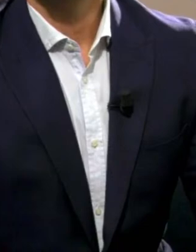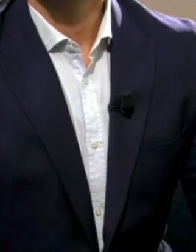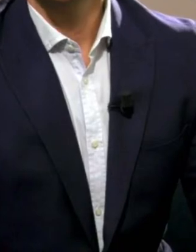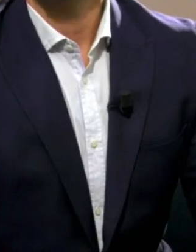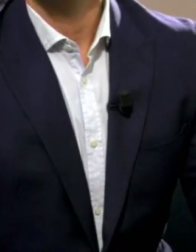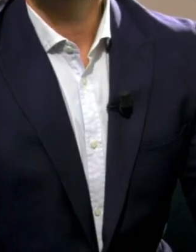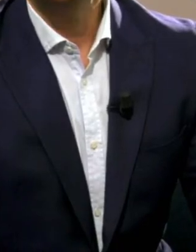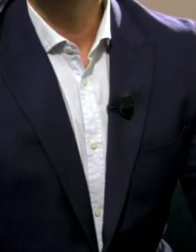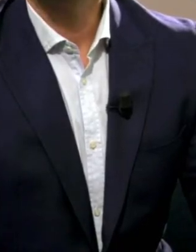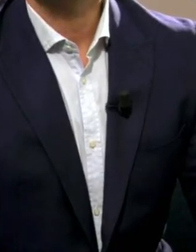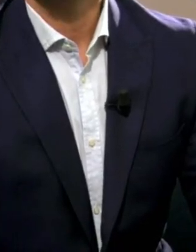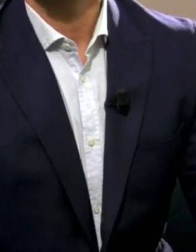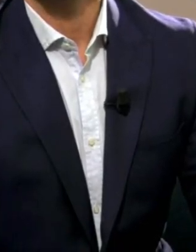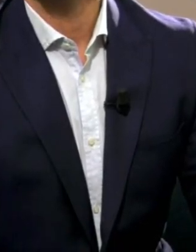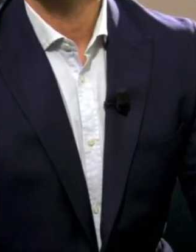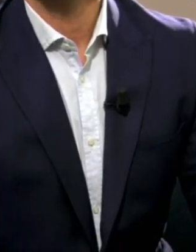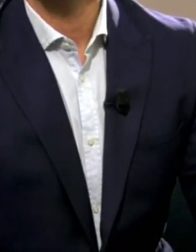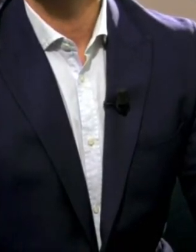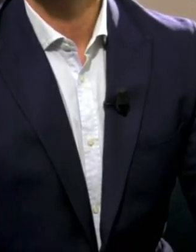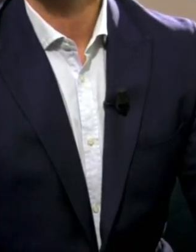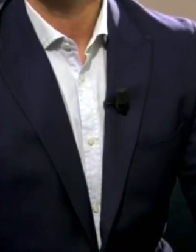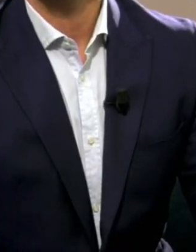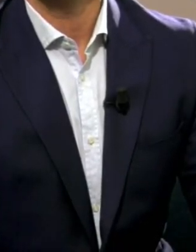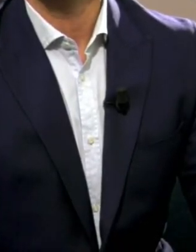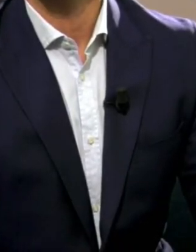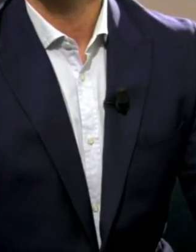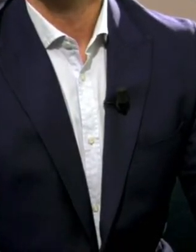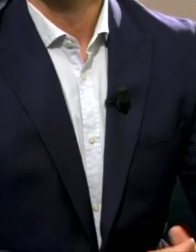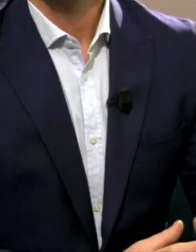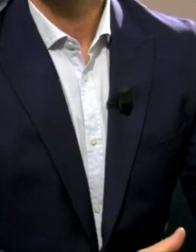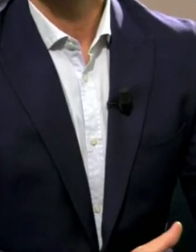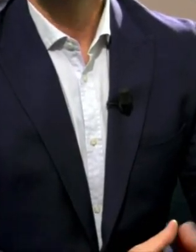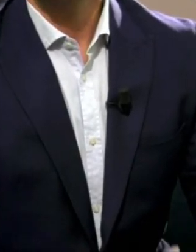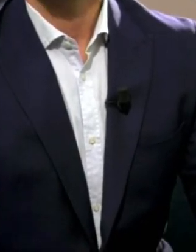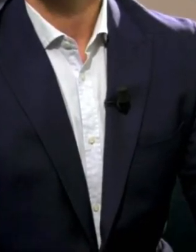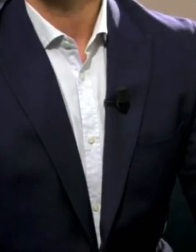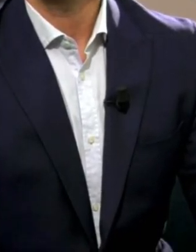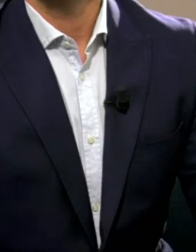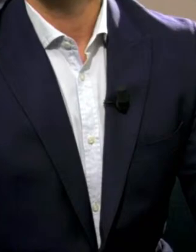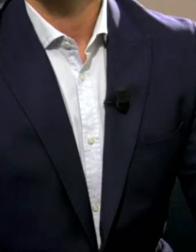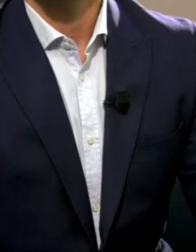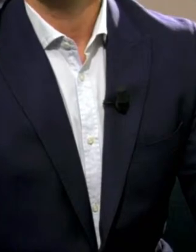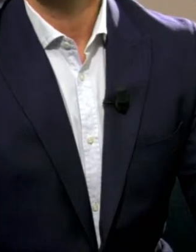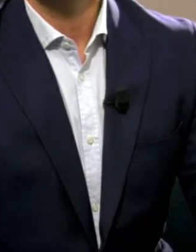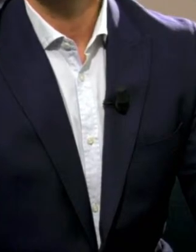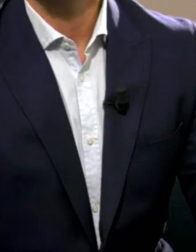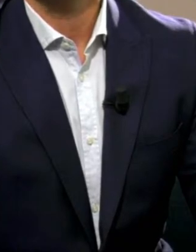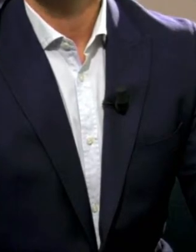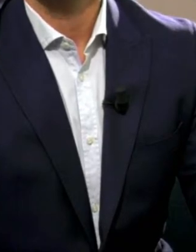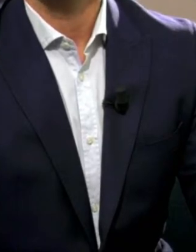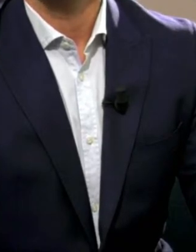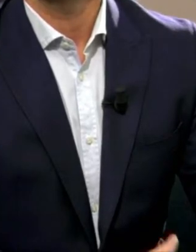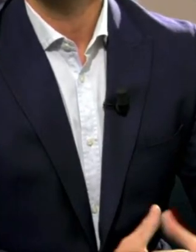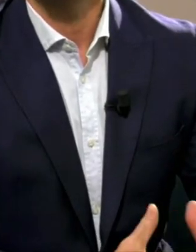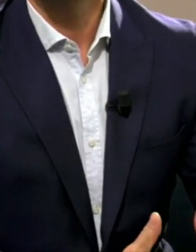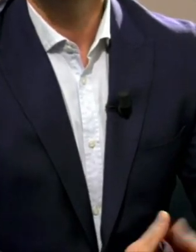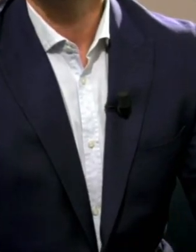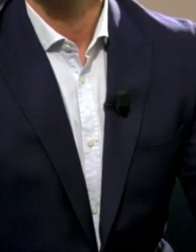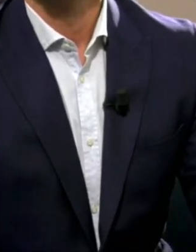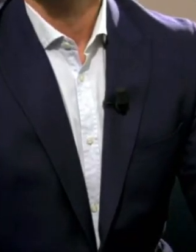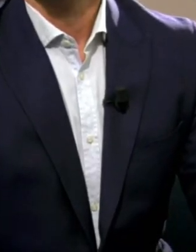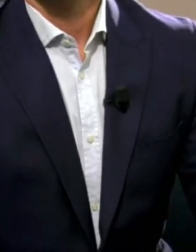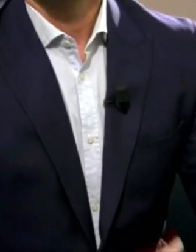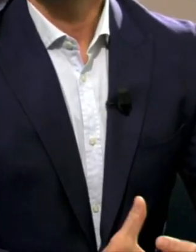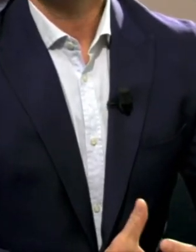Finally, we have been surprised to increase pandemic, seeing our customers as it is the power of